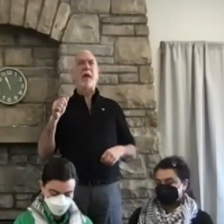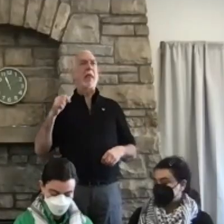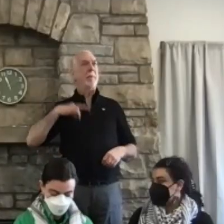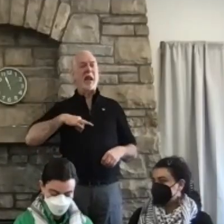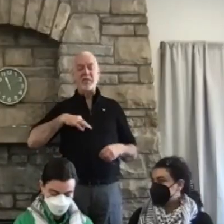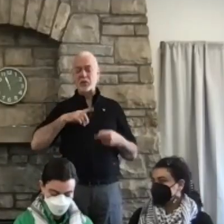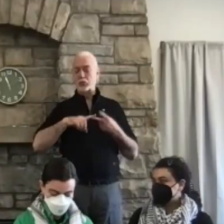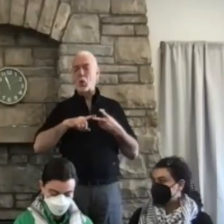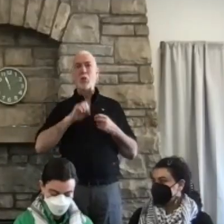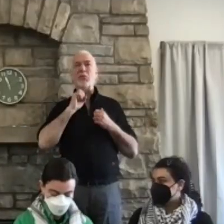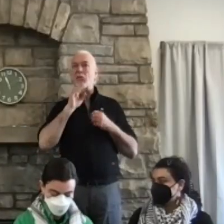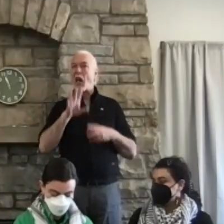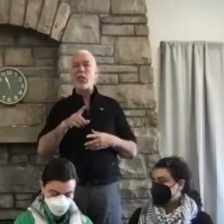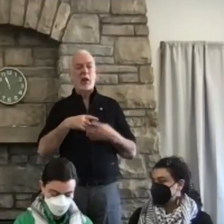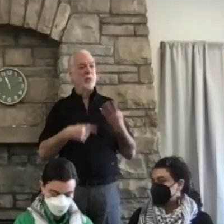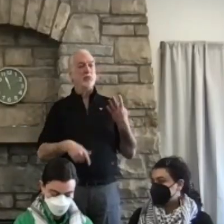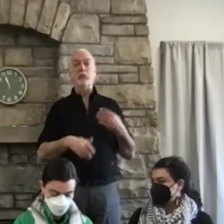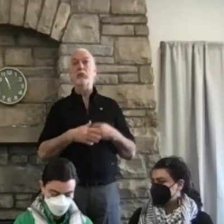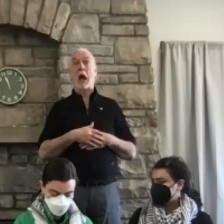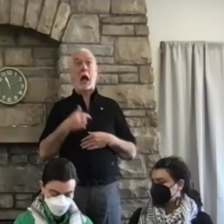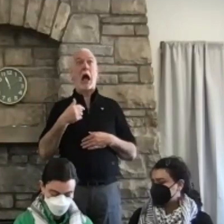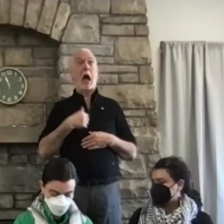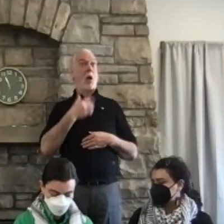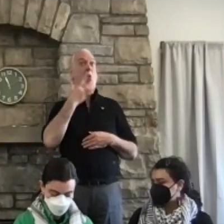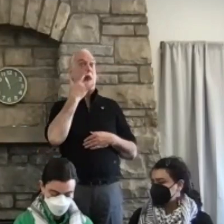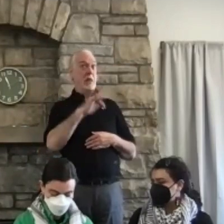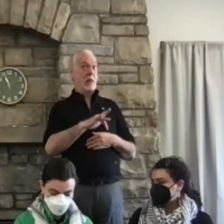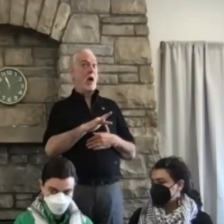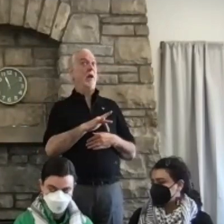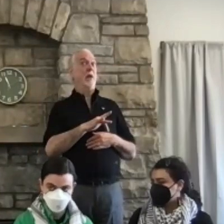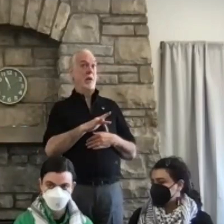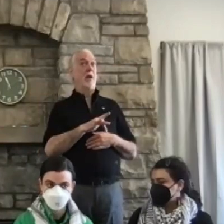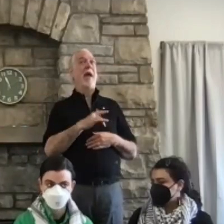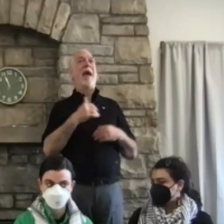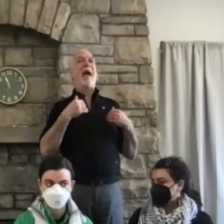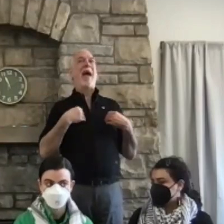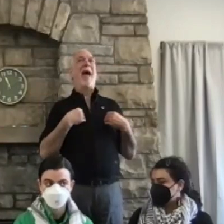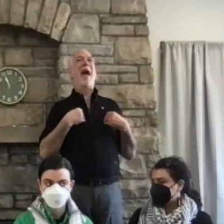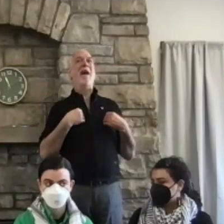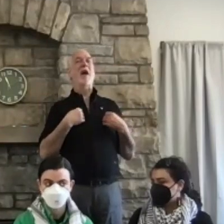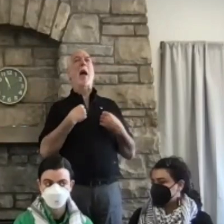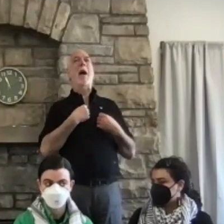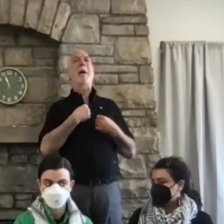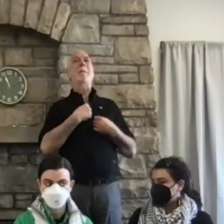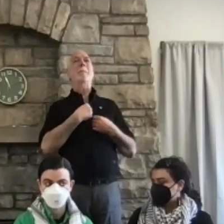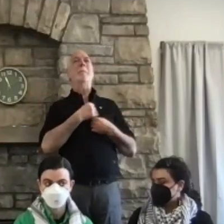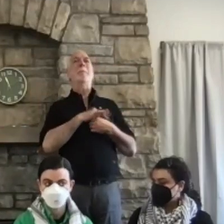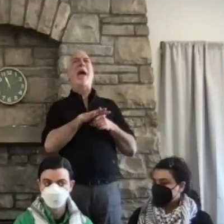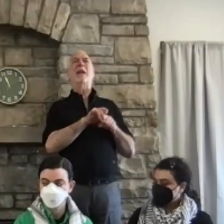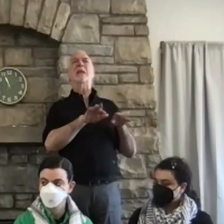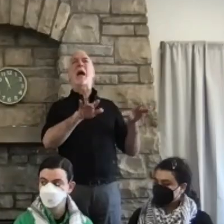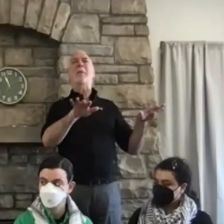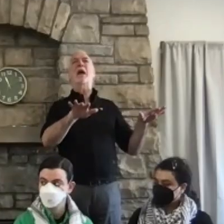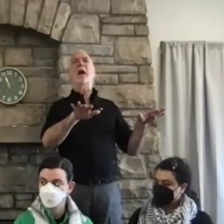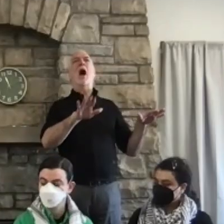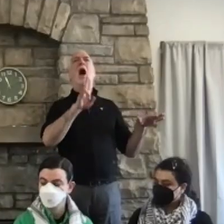with no nothing. I was lucky to have pandemic unemployment assistance available for a